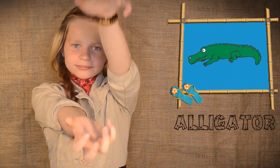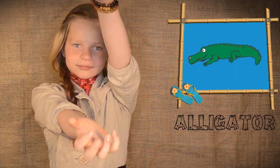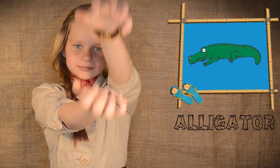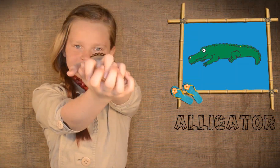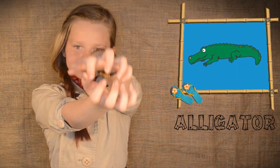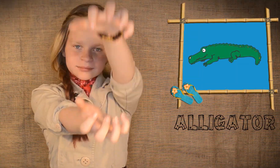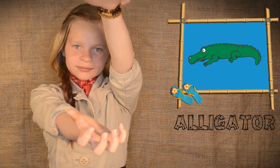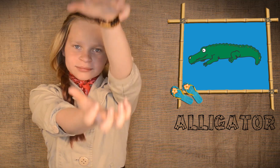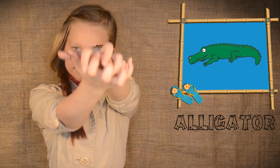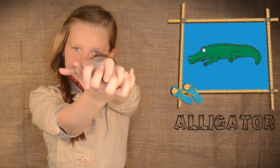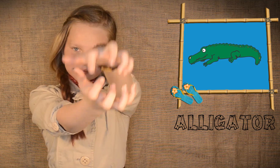Alligator